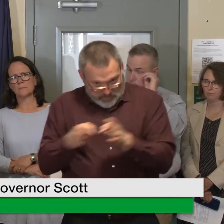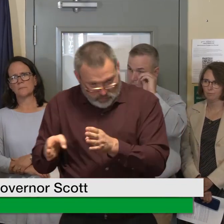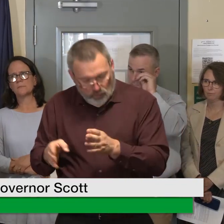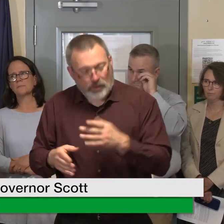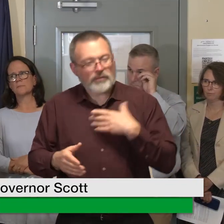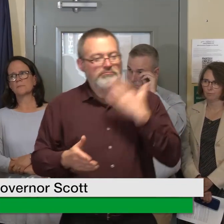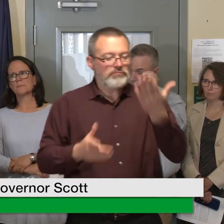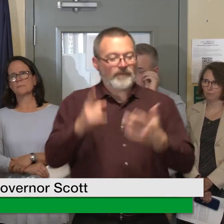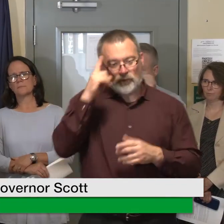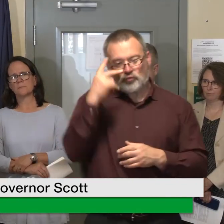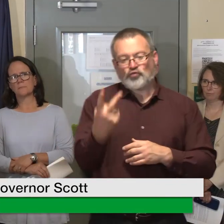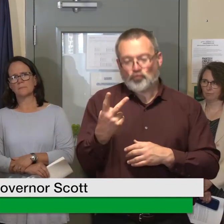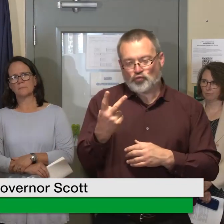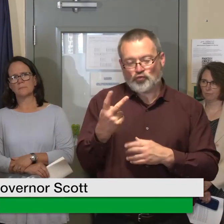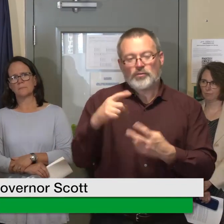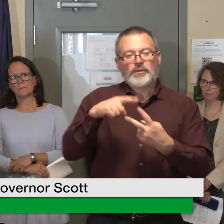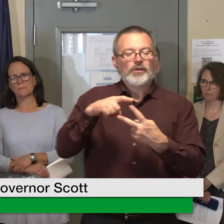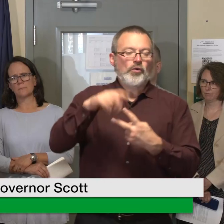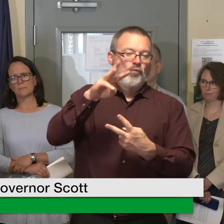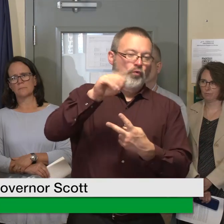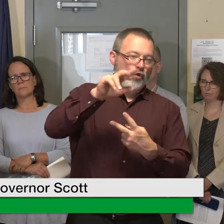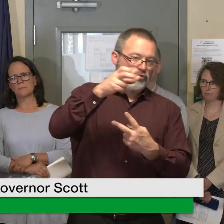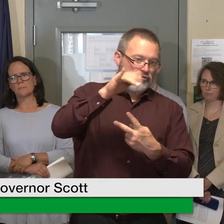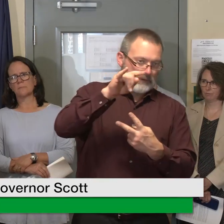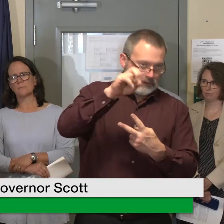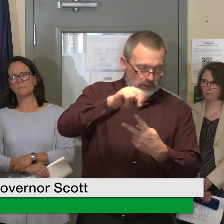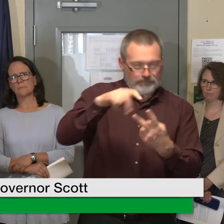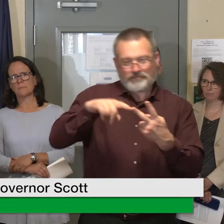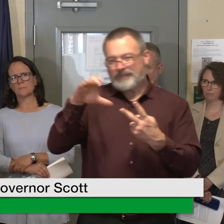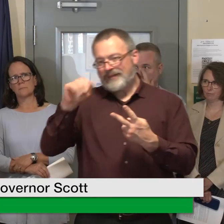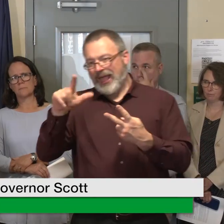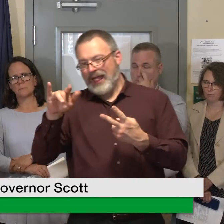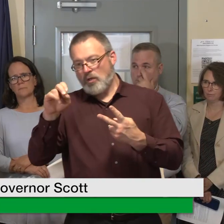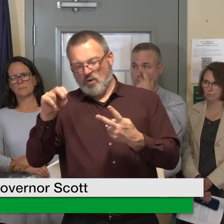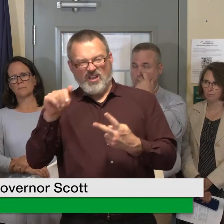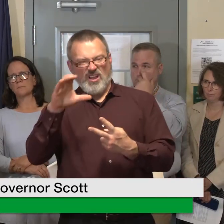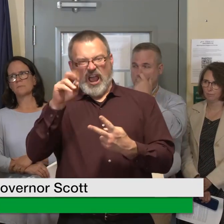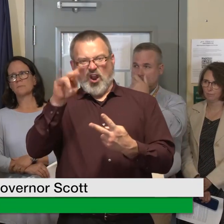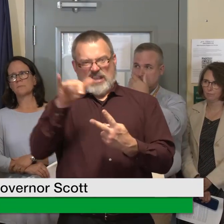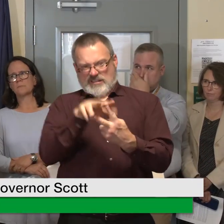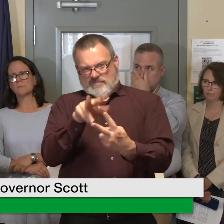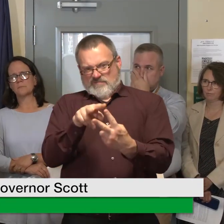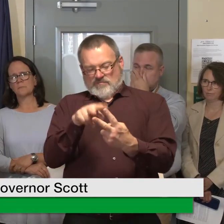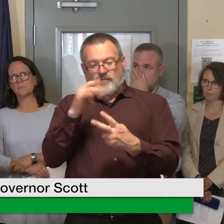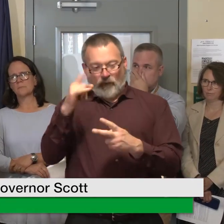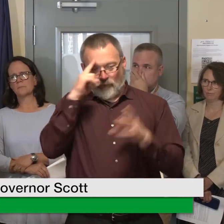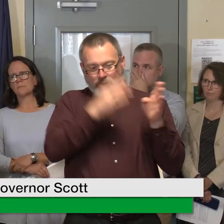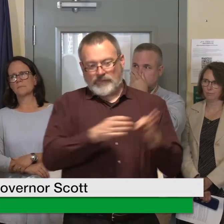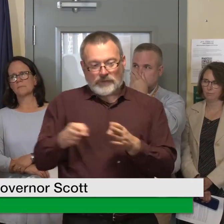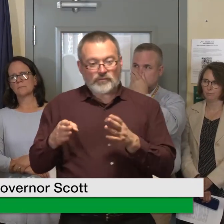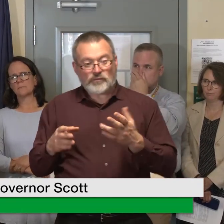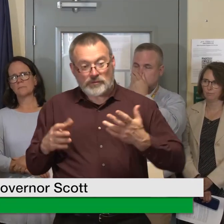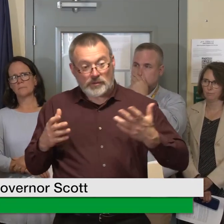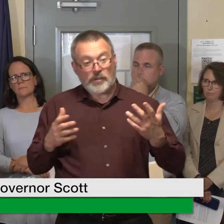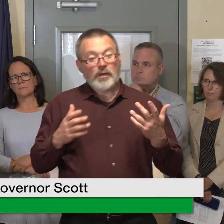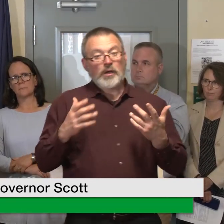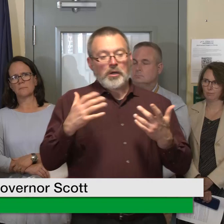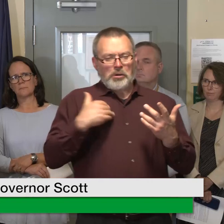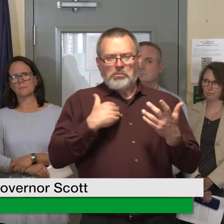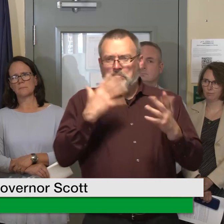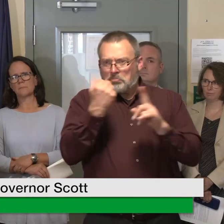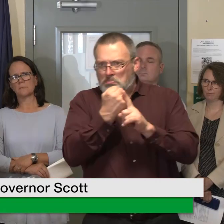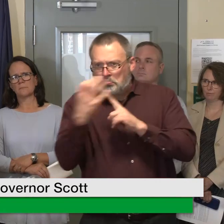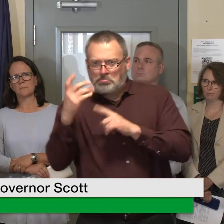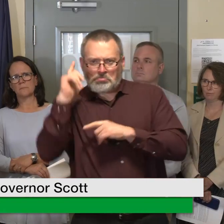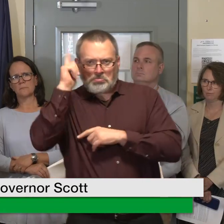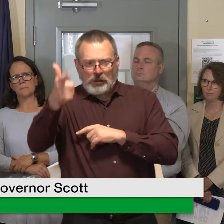said, because we felt that we're pretty confident. That does not mean that we can't add as we go, as we continue to collect data, but those are ones that we felt very strongly